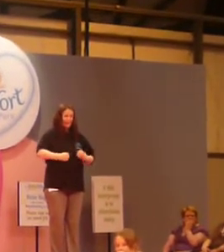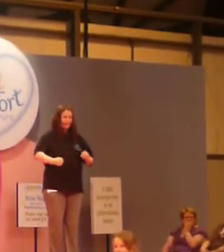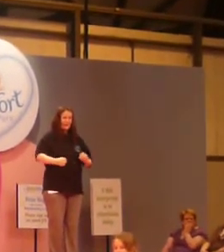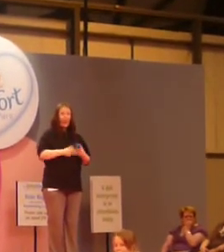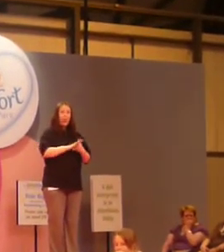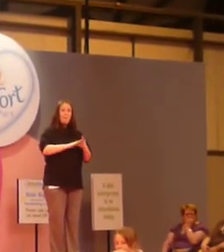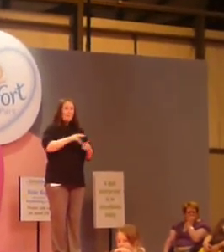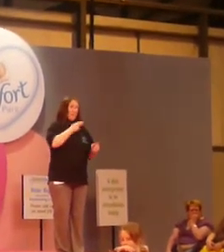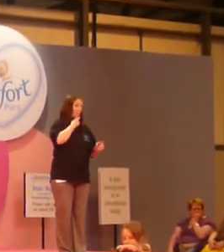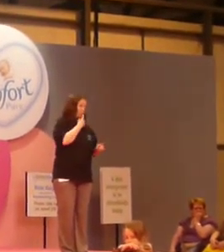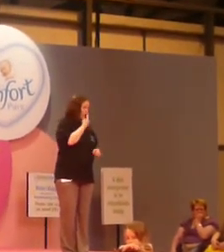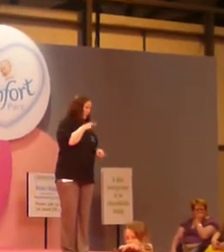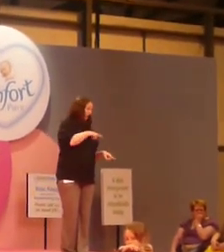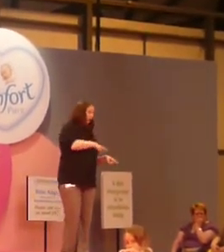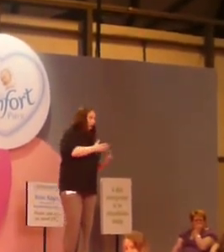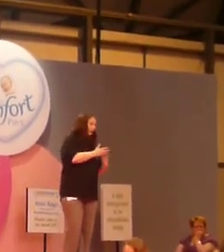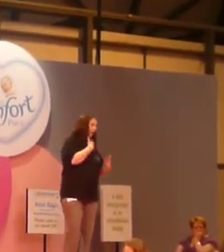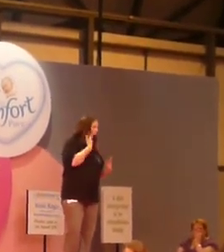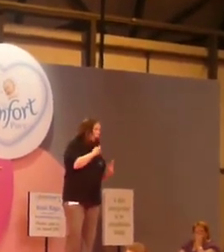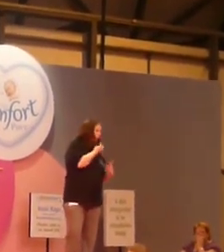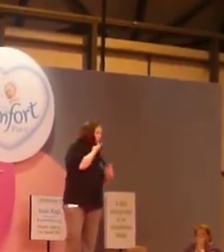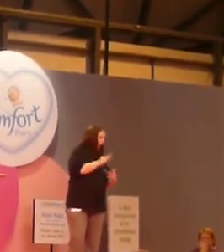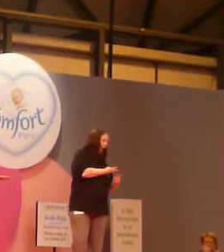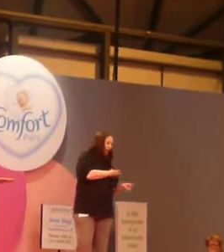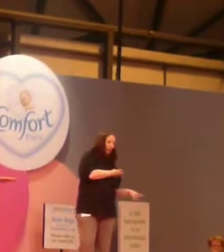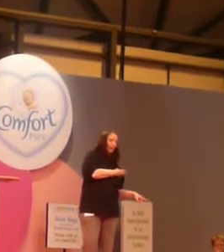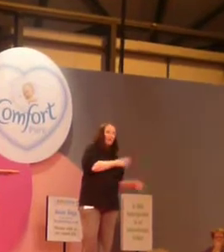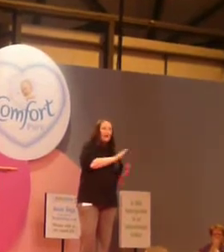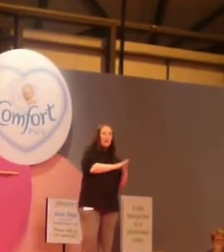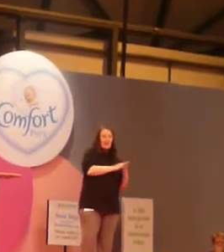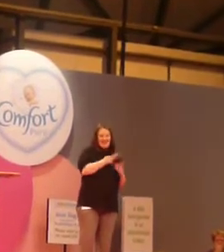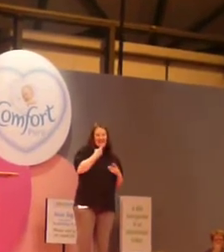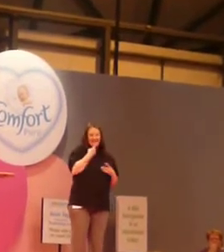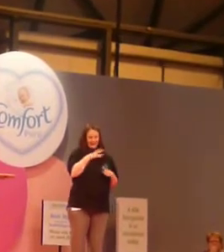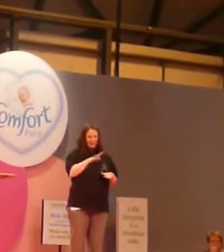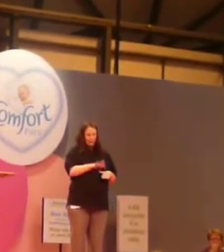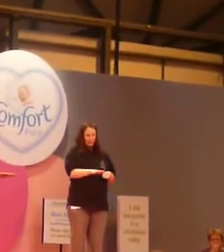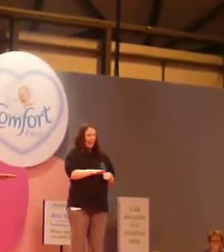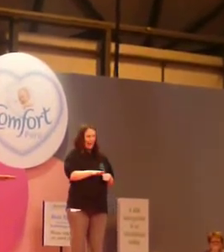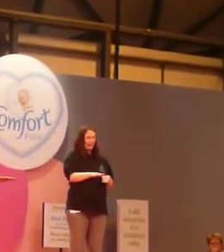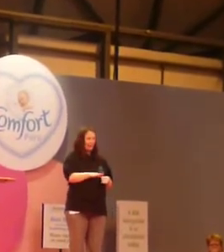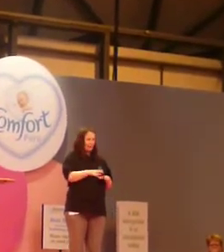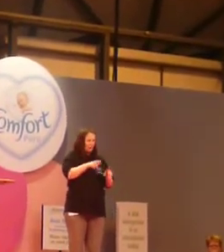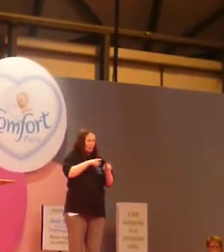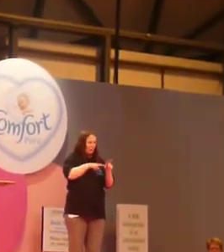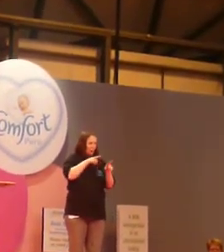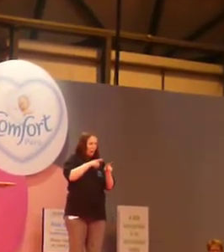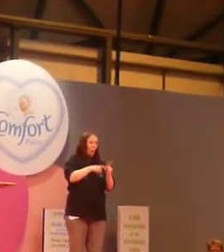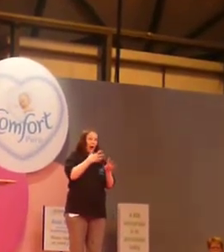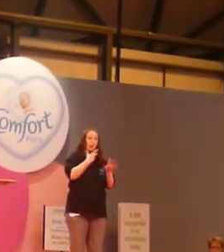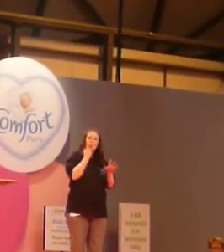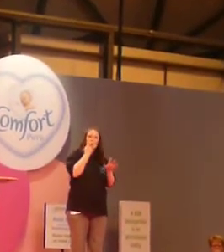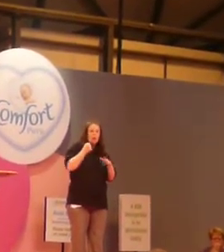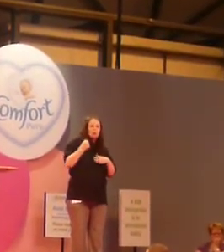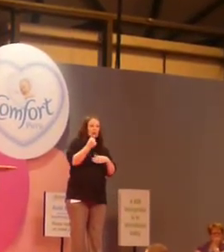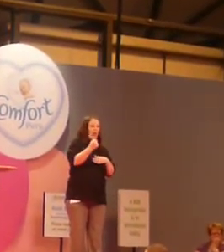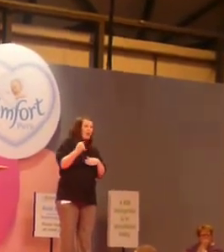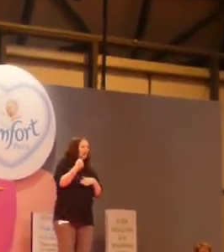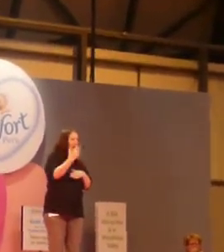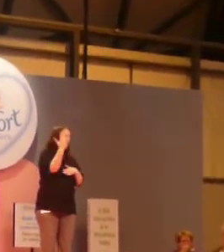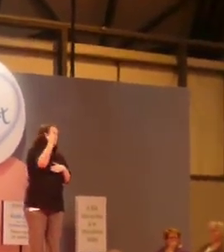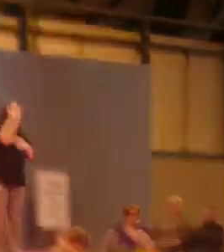number 1 was already quite annoying, 3 years old. And I was on a train for about 15